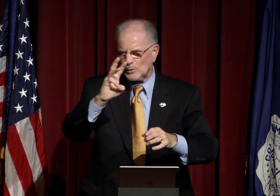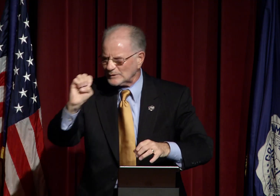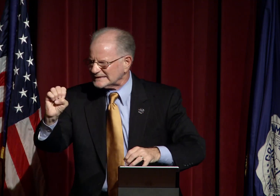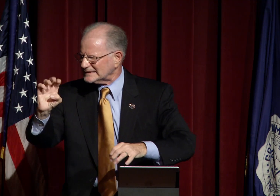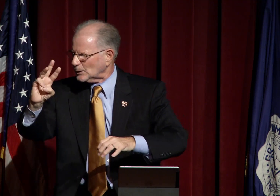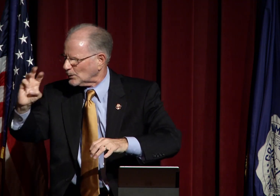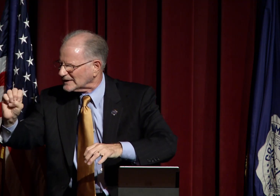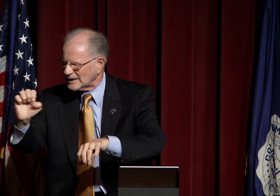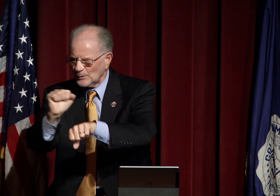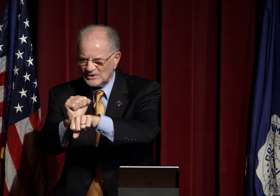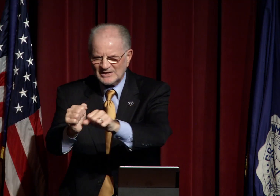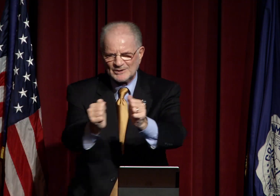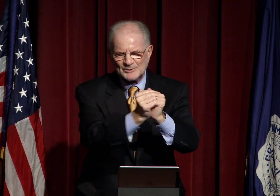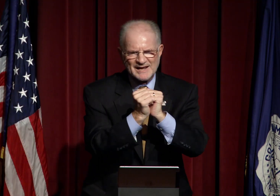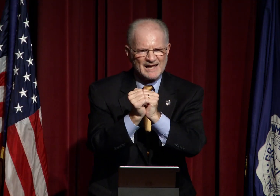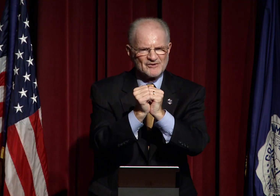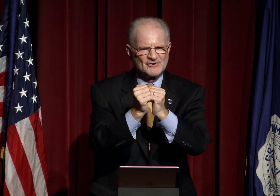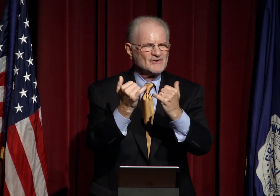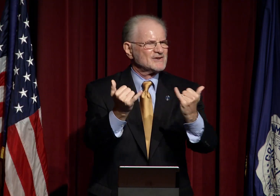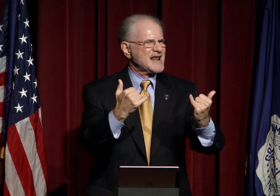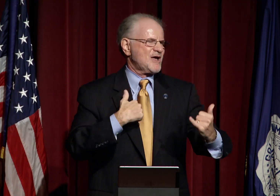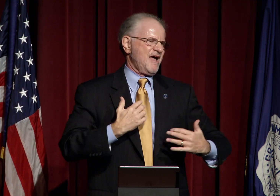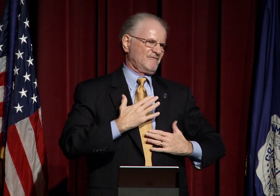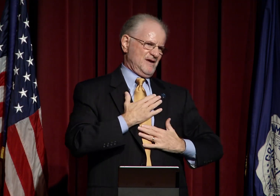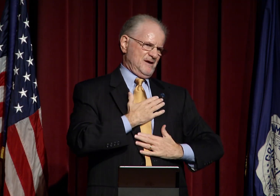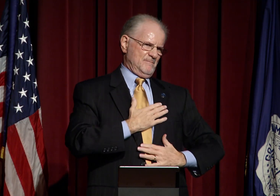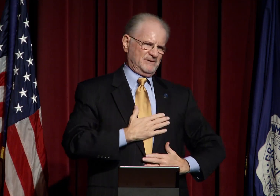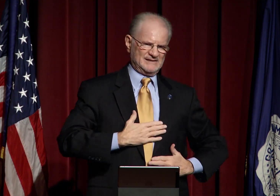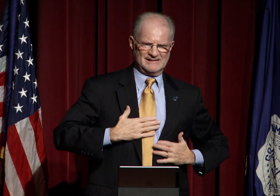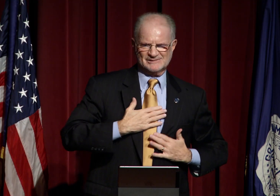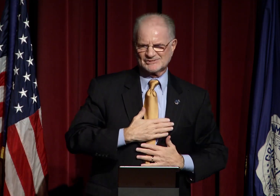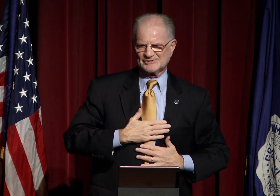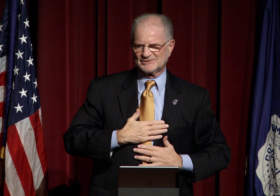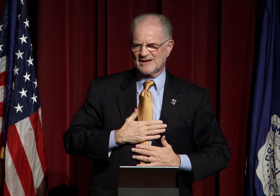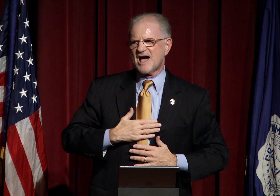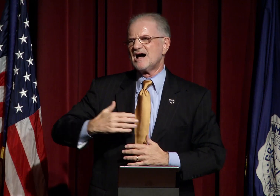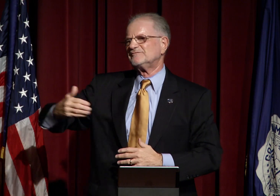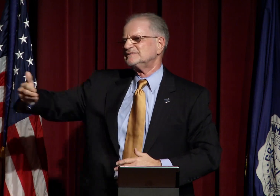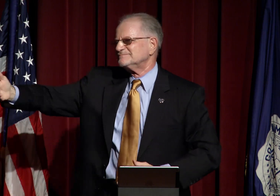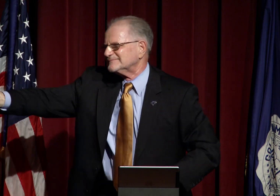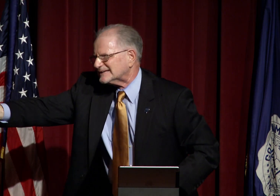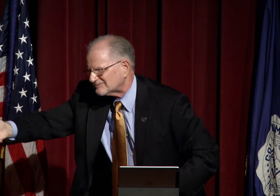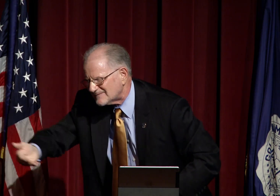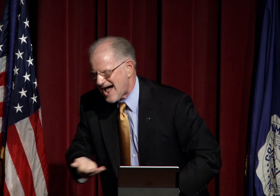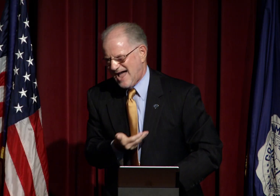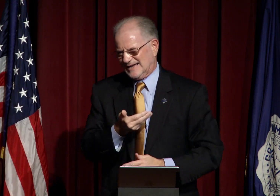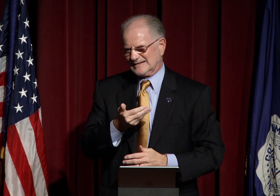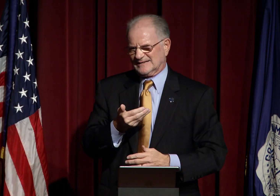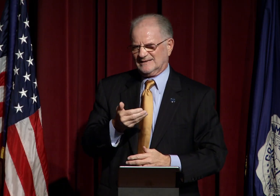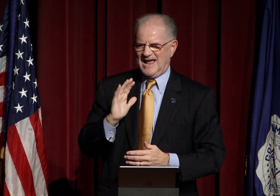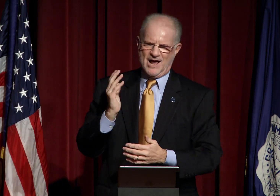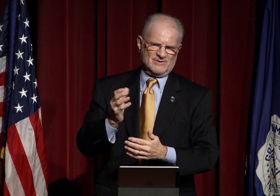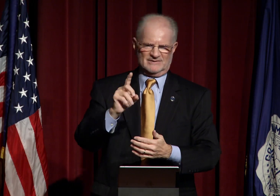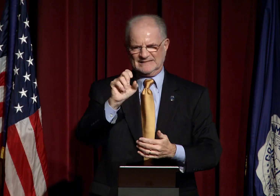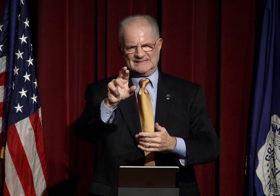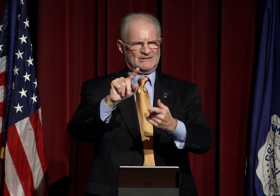Now, having already spoken to this theme of we once and over again, I would